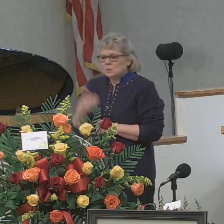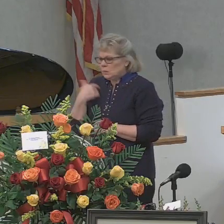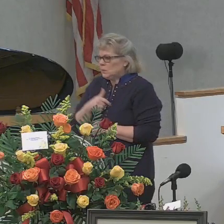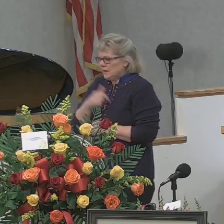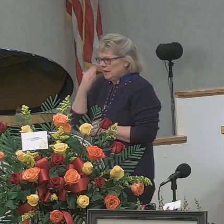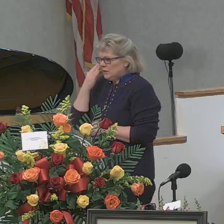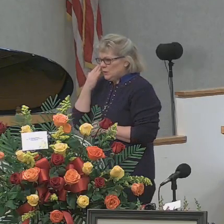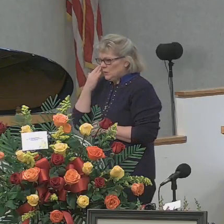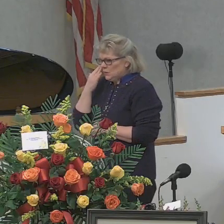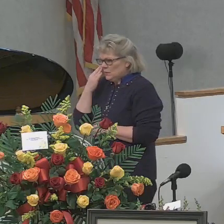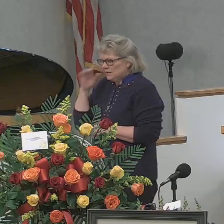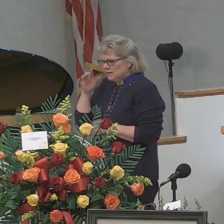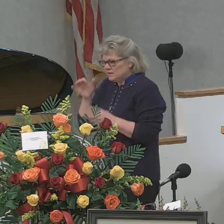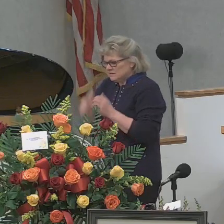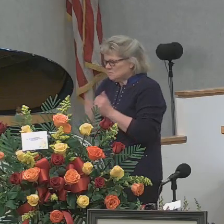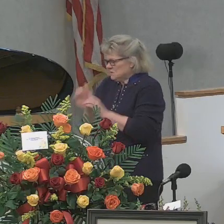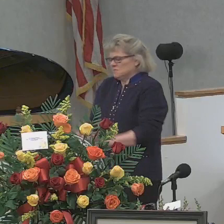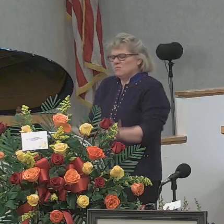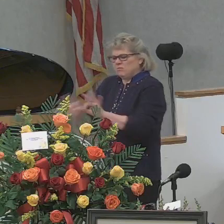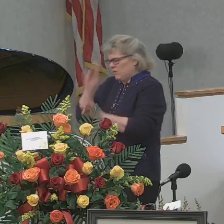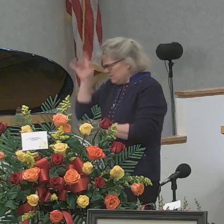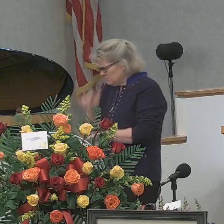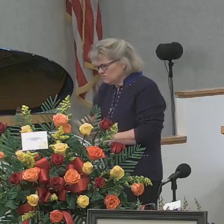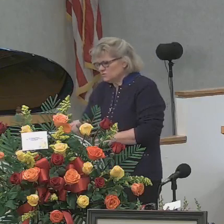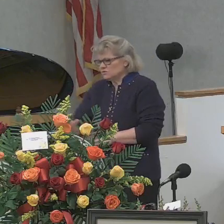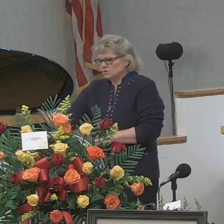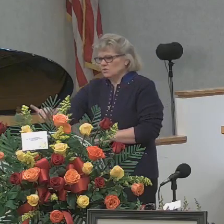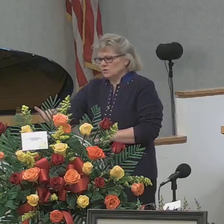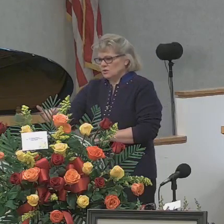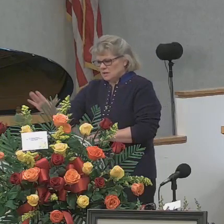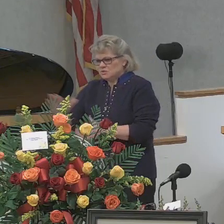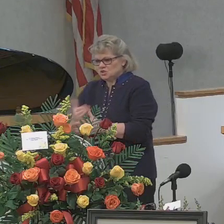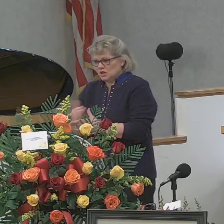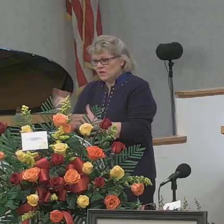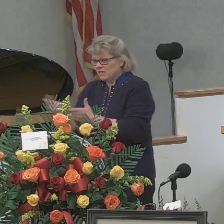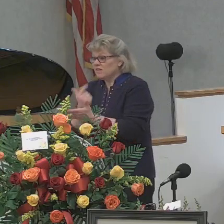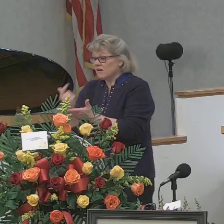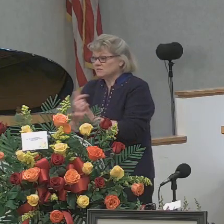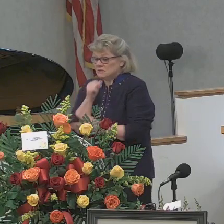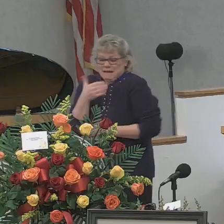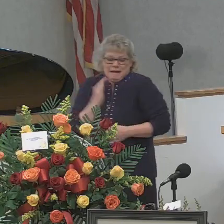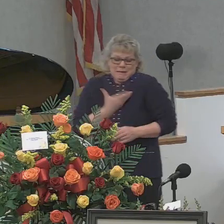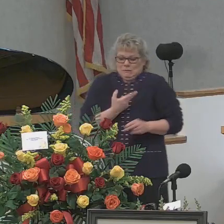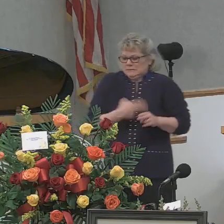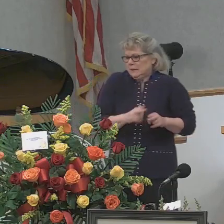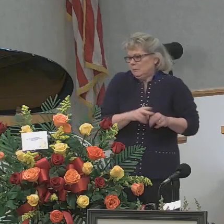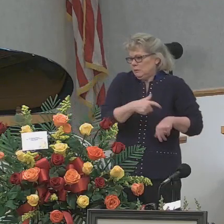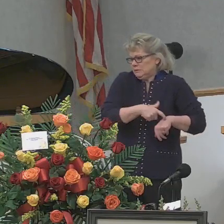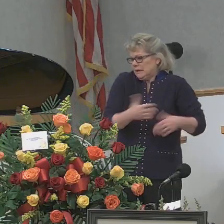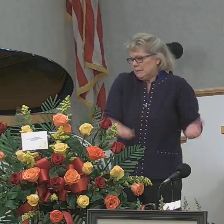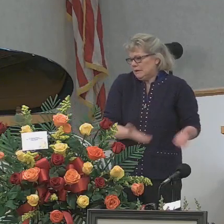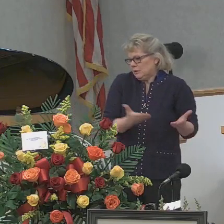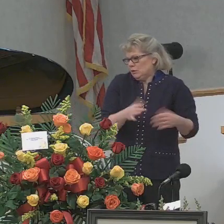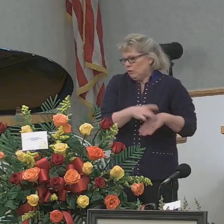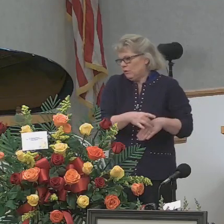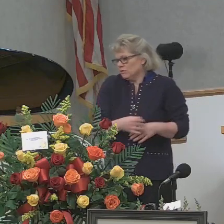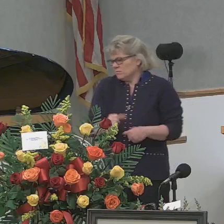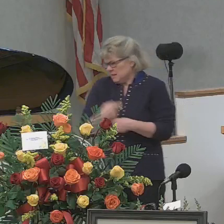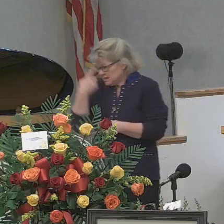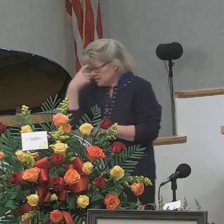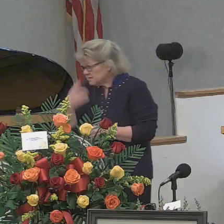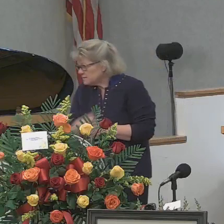we knew the eternal value was there and not our temporal time with him, if that makes